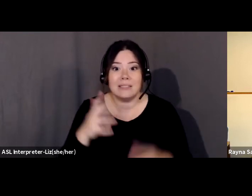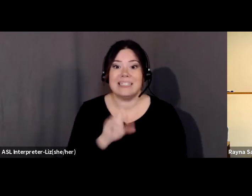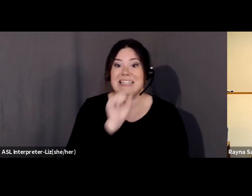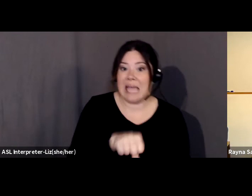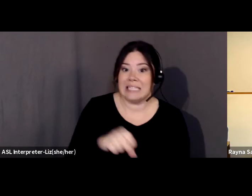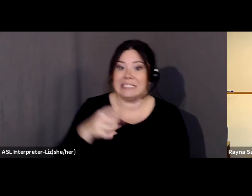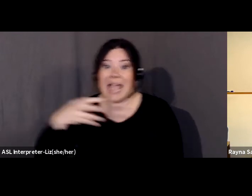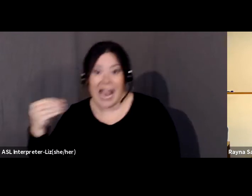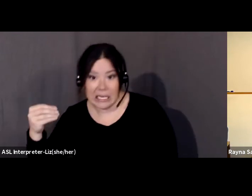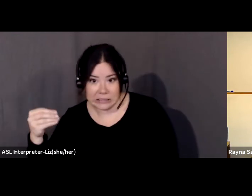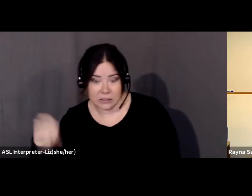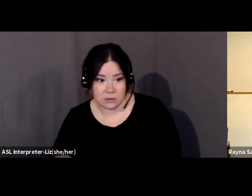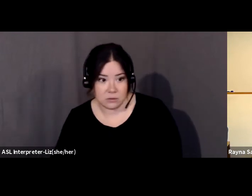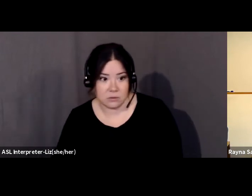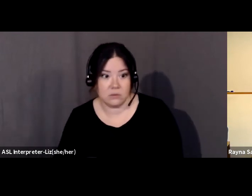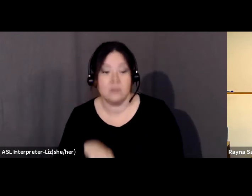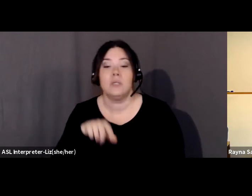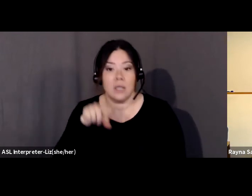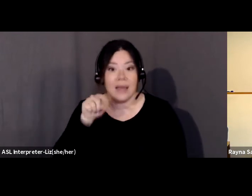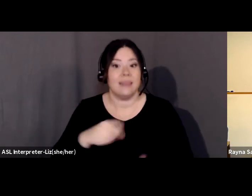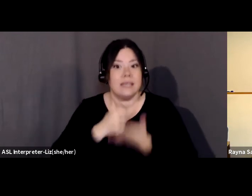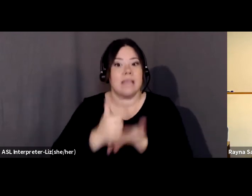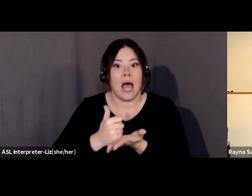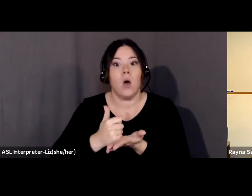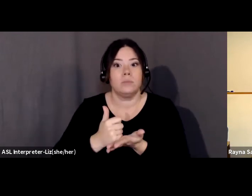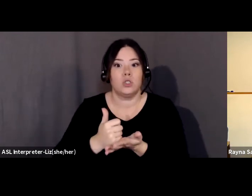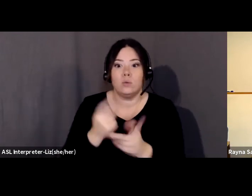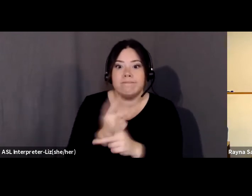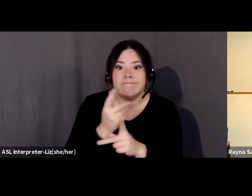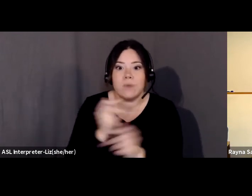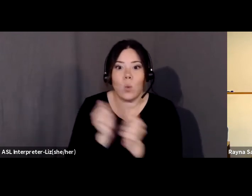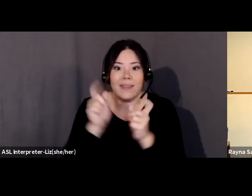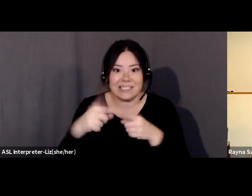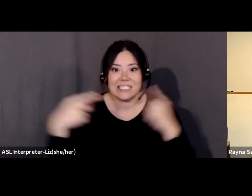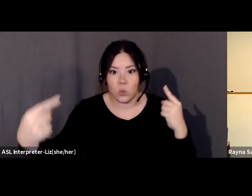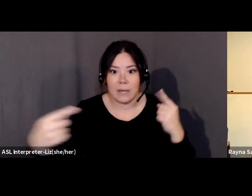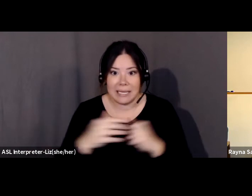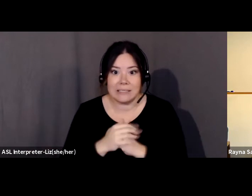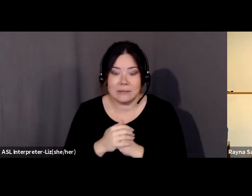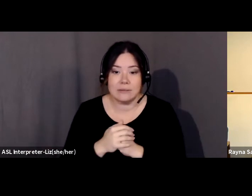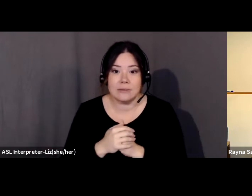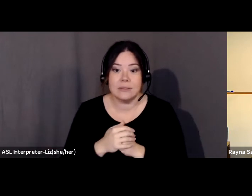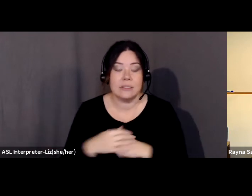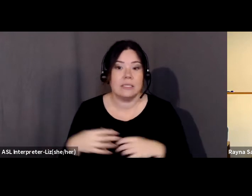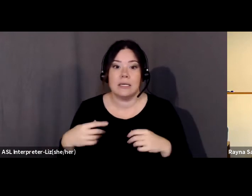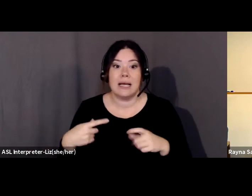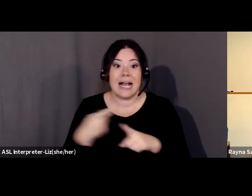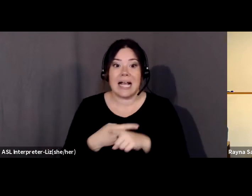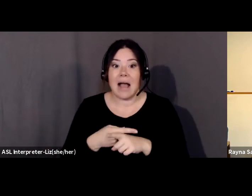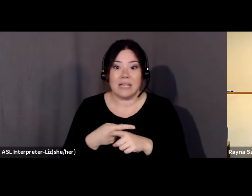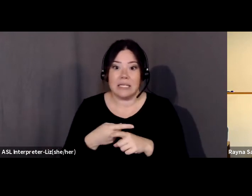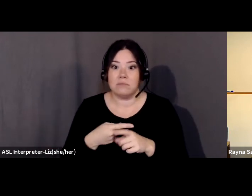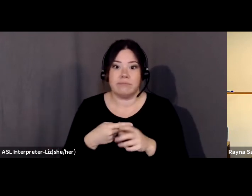helps acknowledge disagreements. Conflict can be caused by separate competing sets